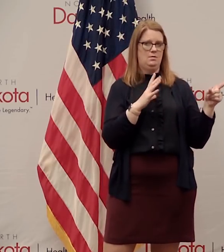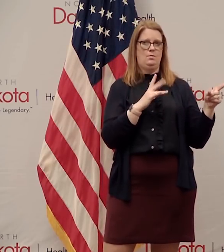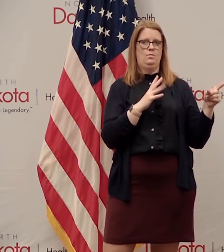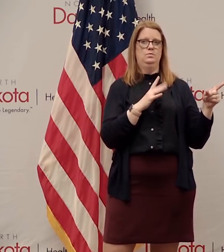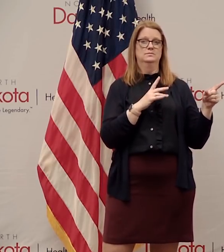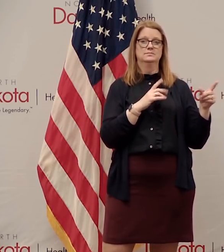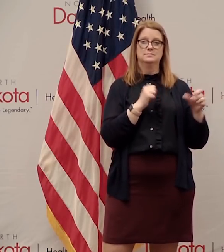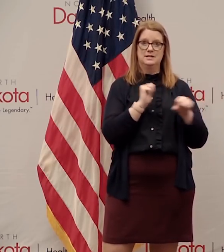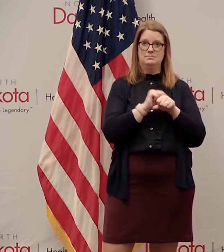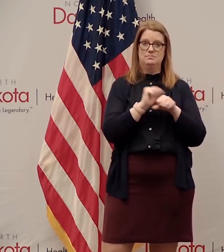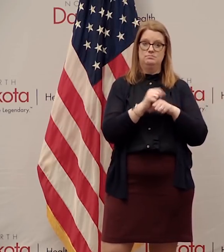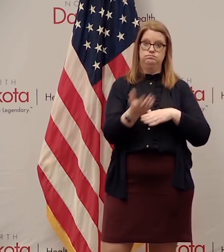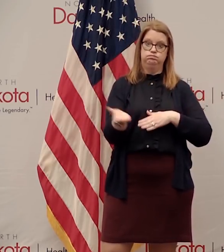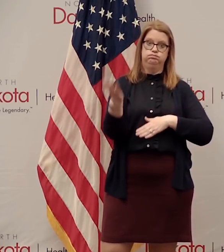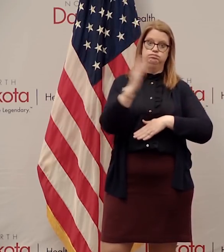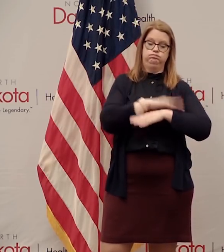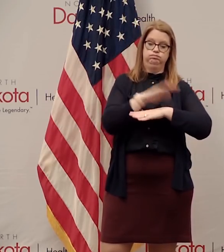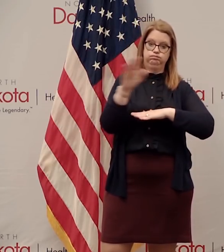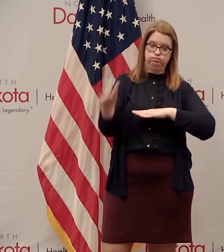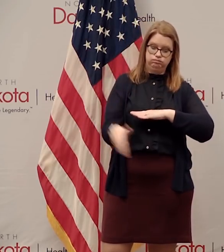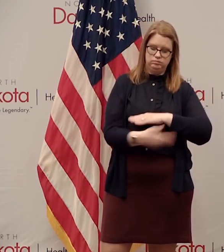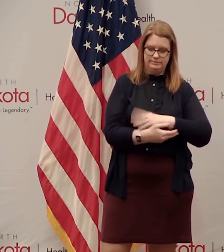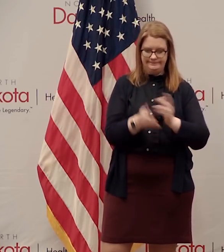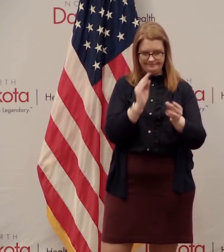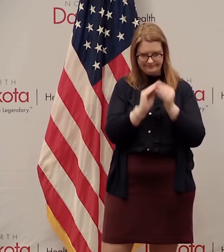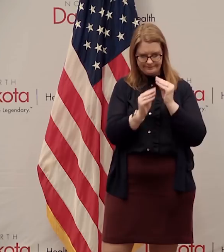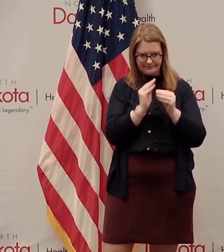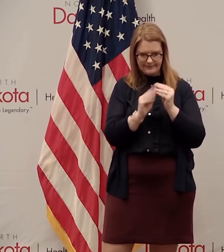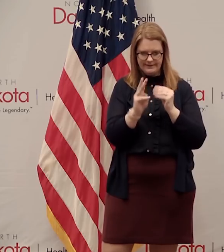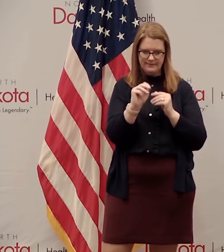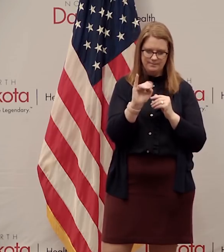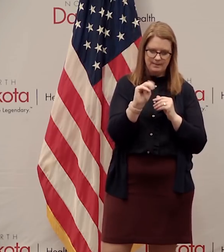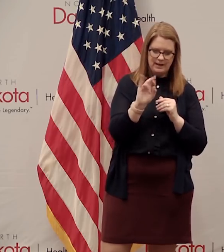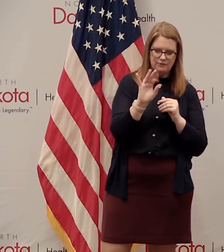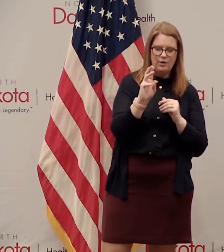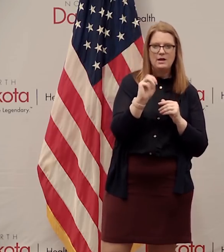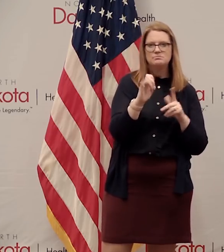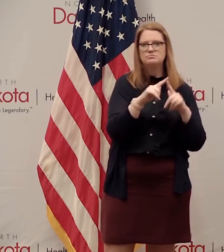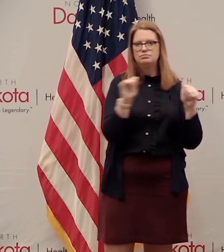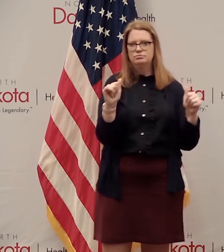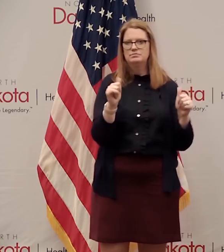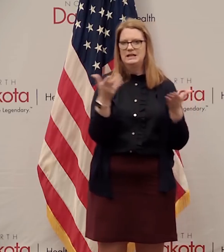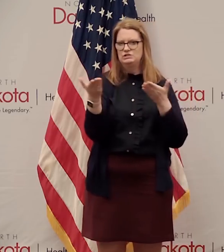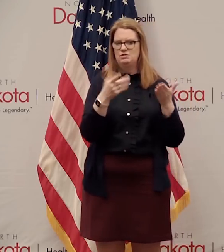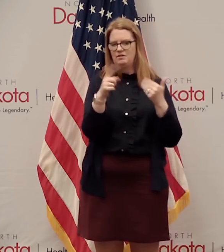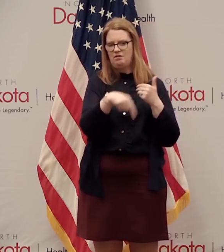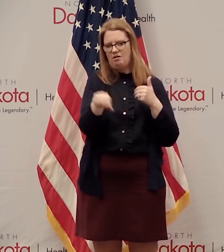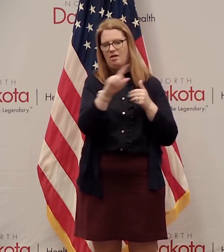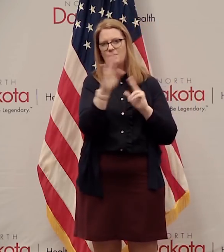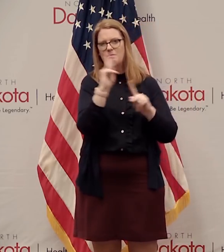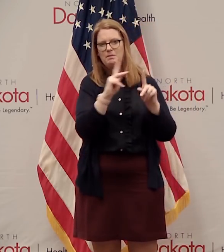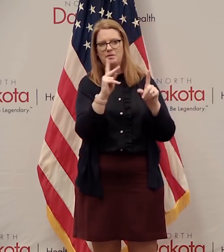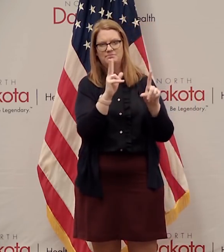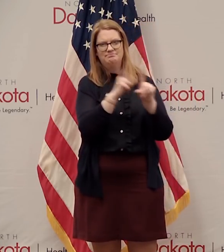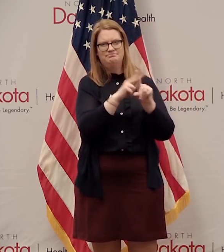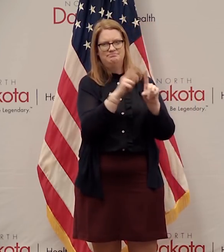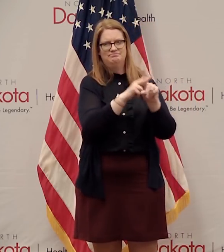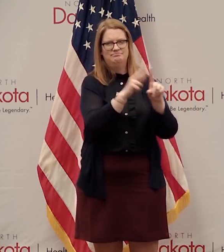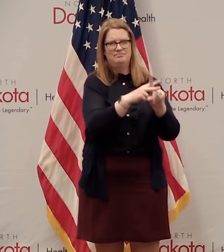who's been working around the clock on the IT issues and to serve the record number of people coming in with claims.